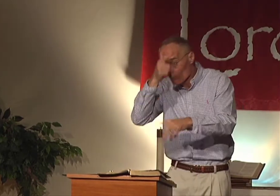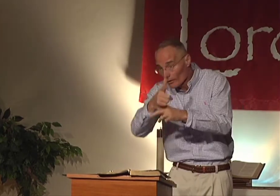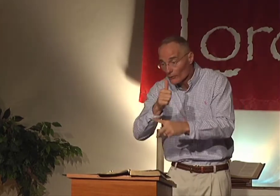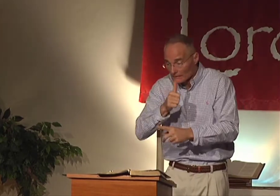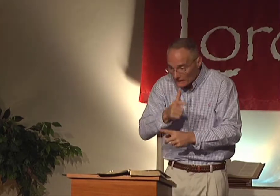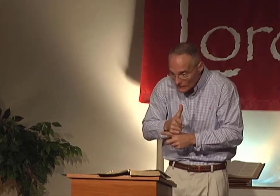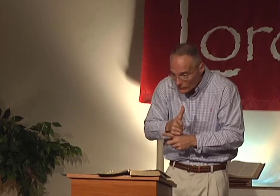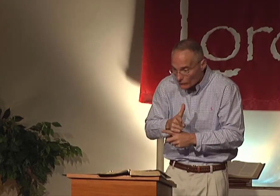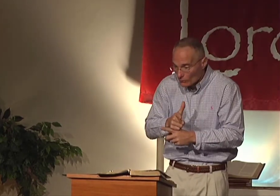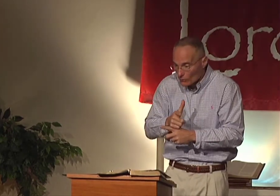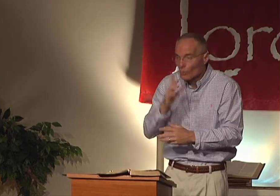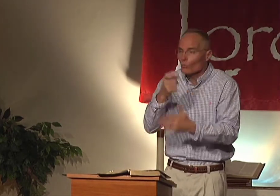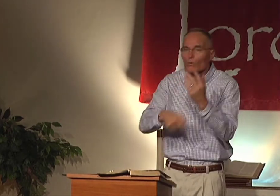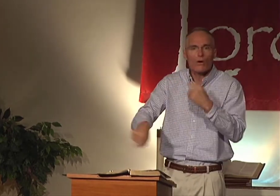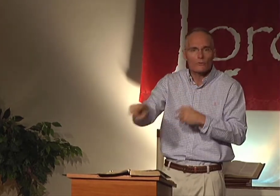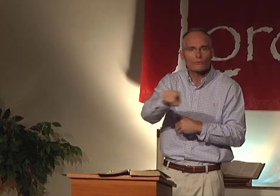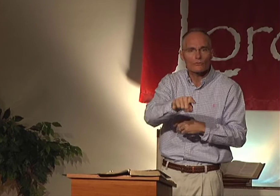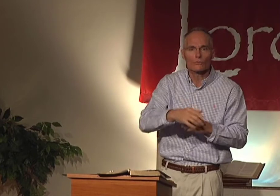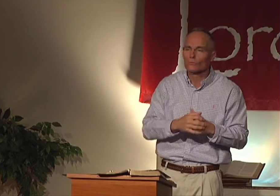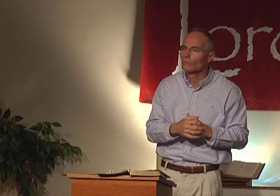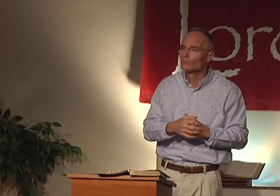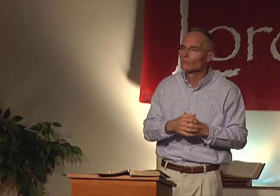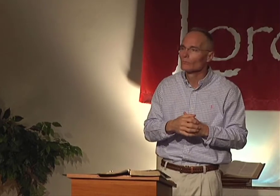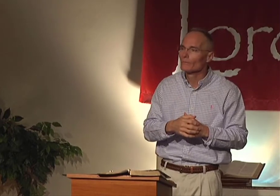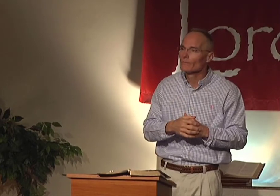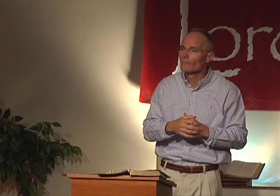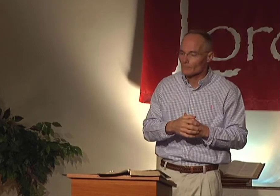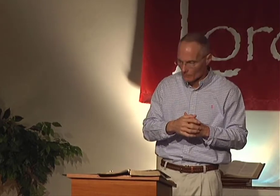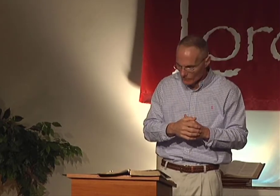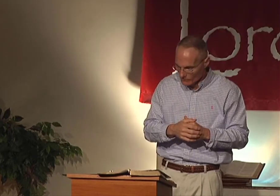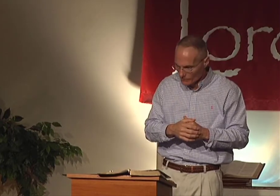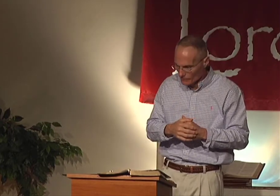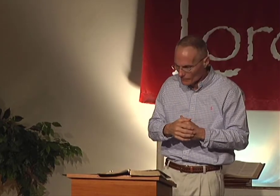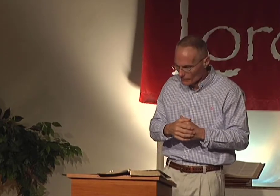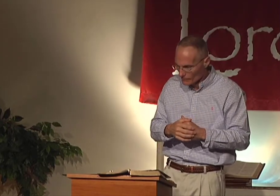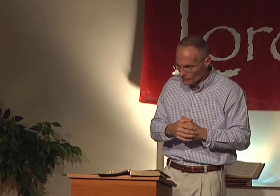Giving your time for brothers and sisters, it will cost you.